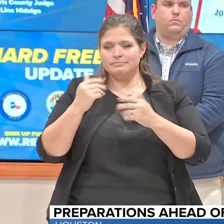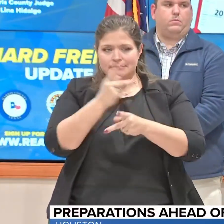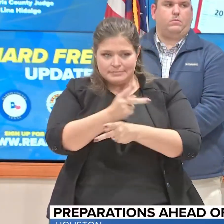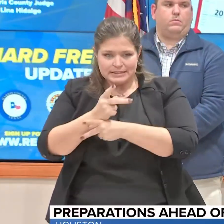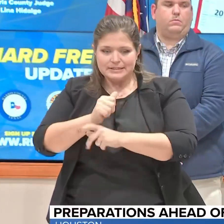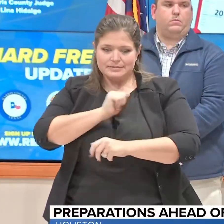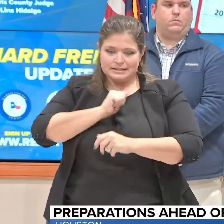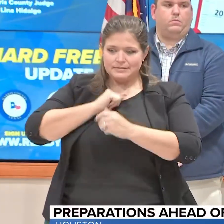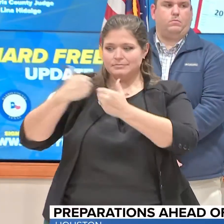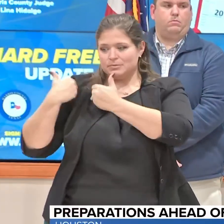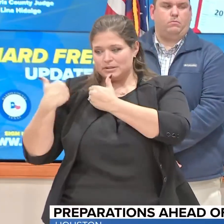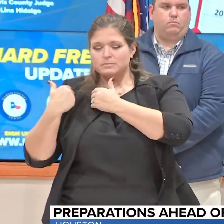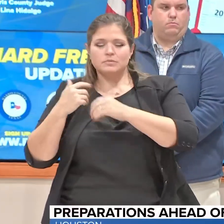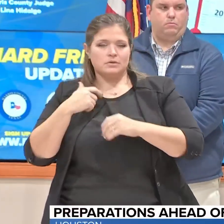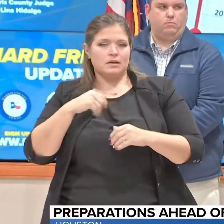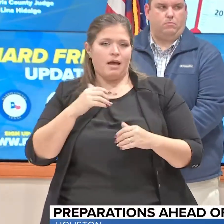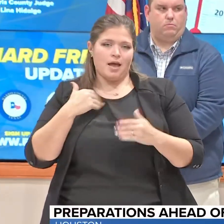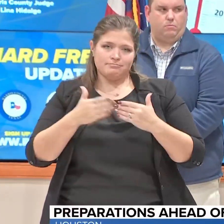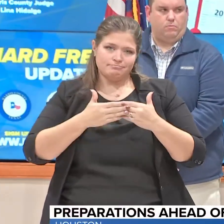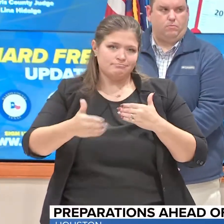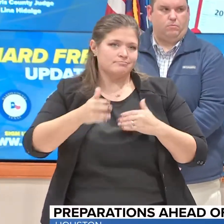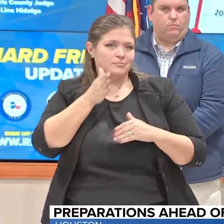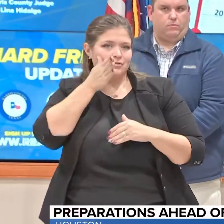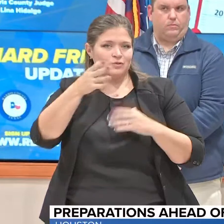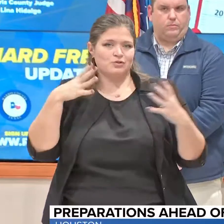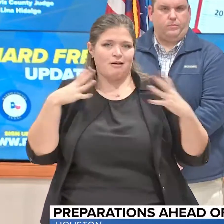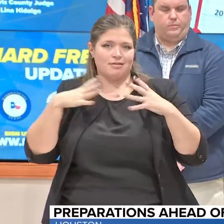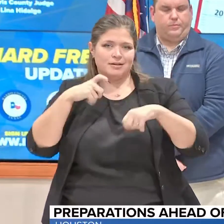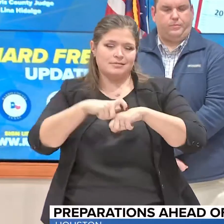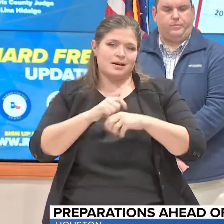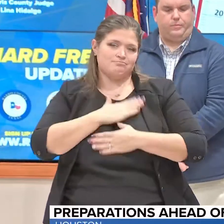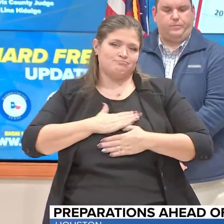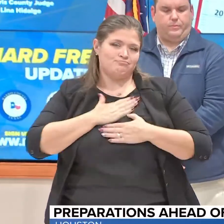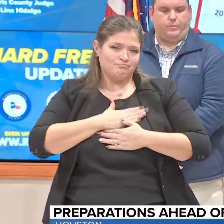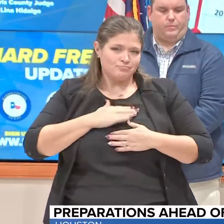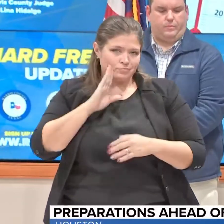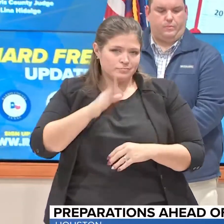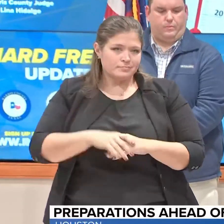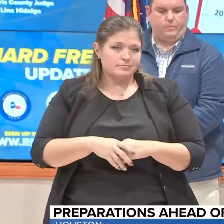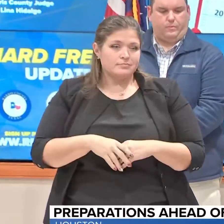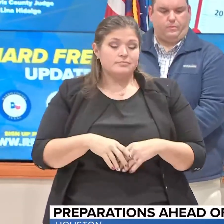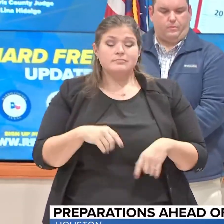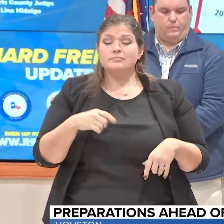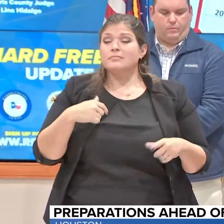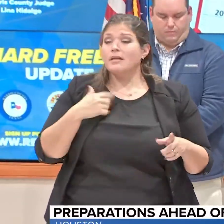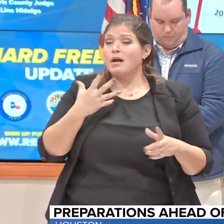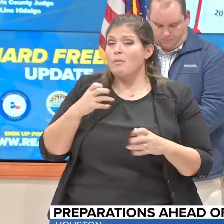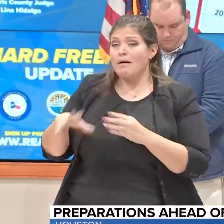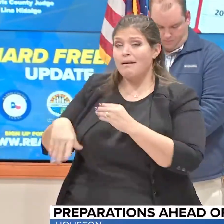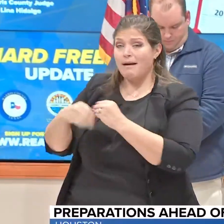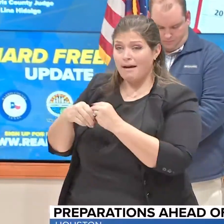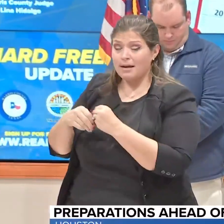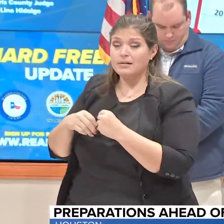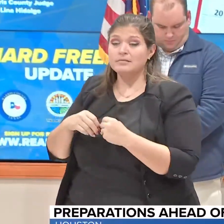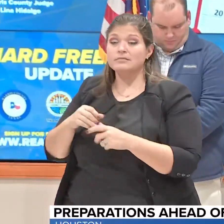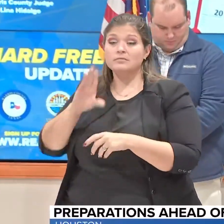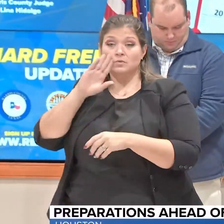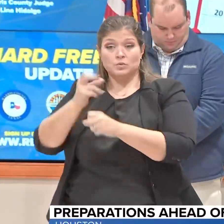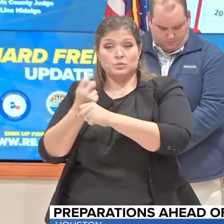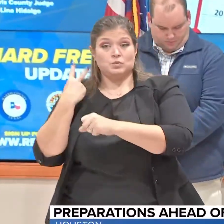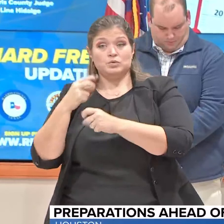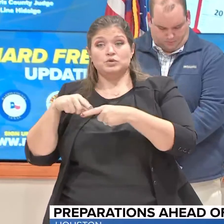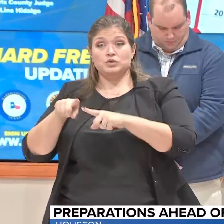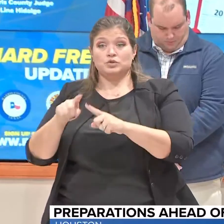season. The only thing that I would add, even if, during Winter Storm Uri, if